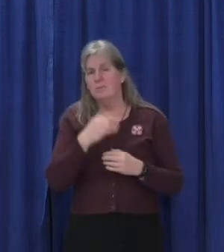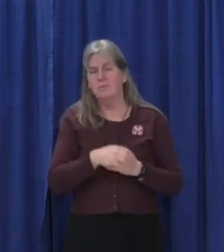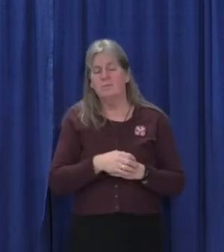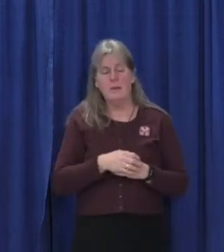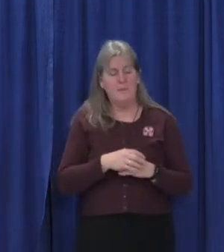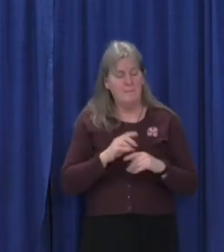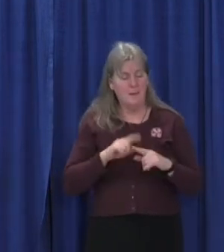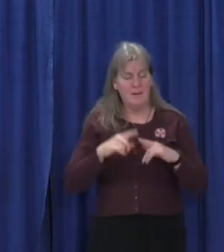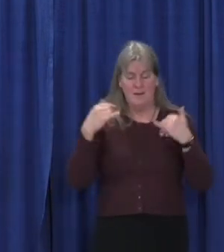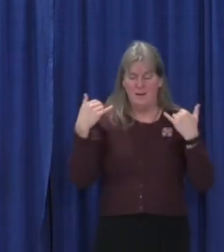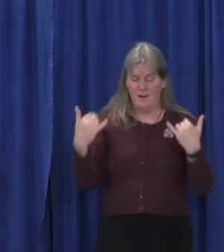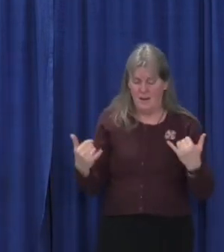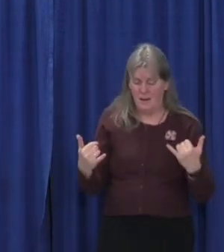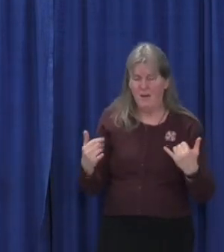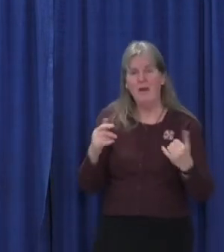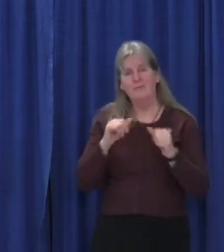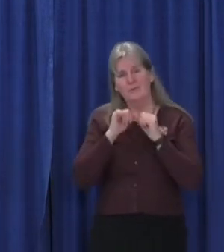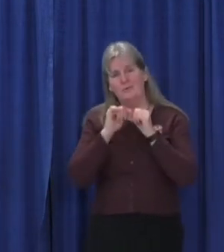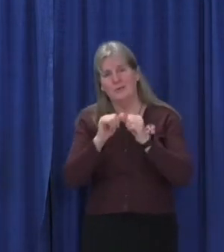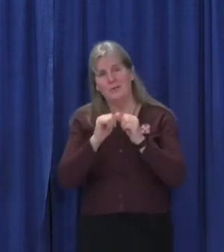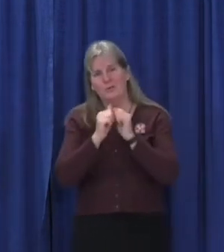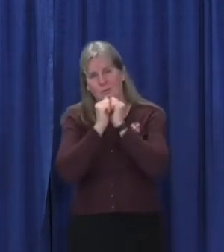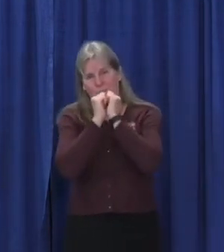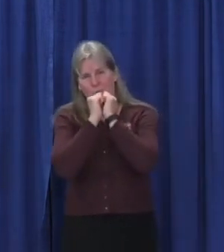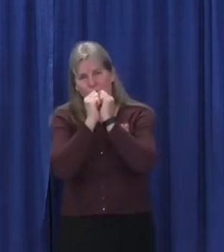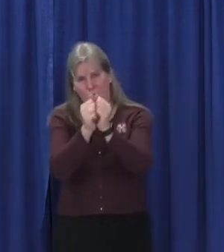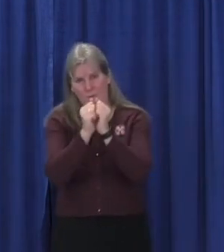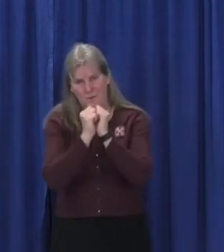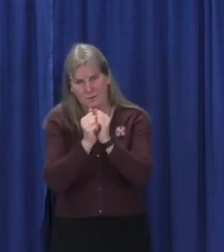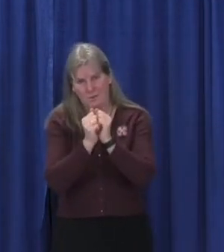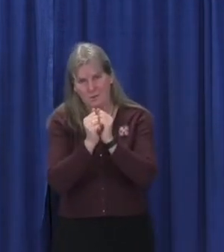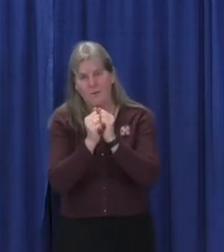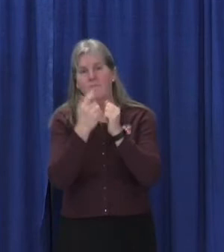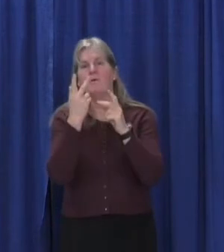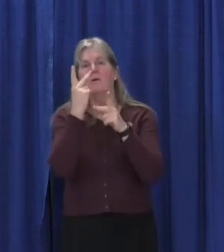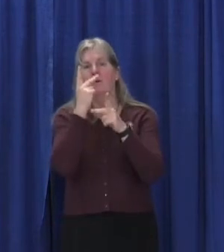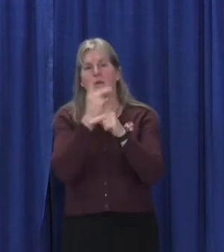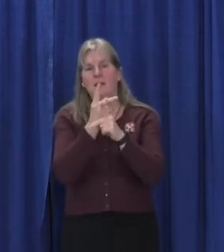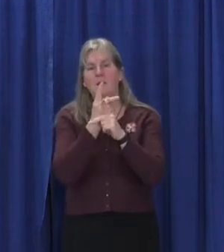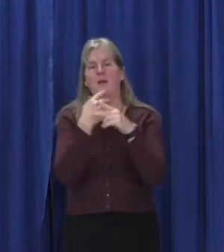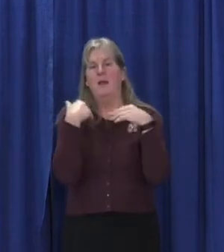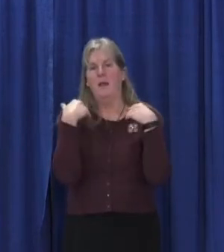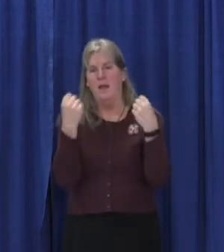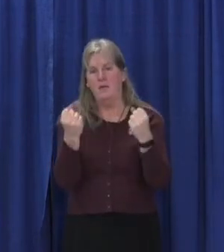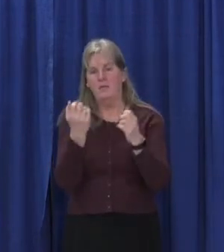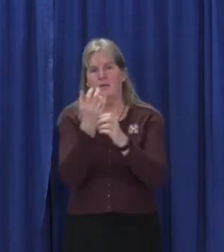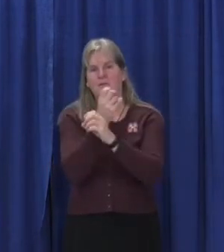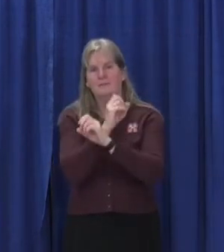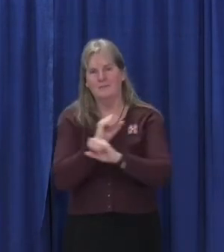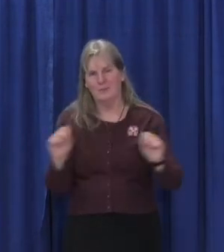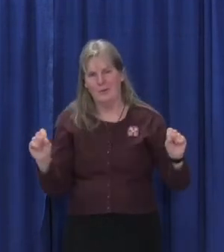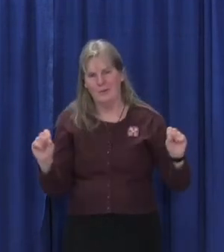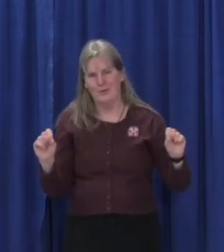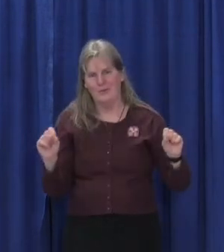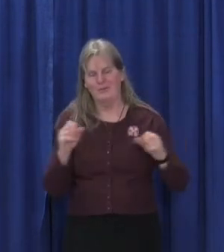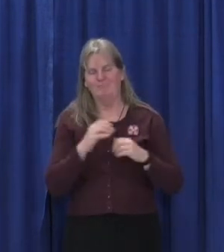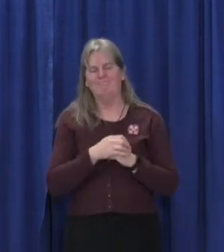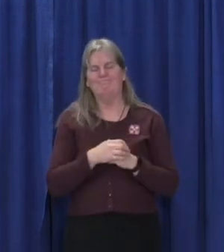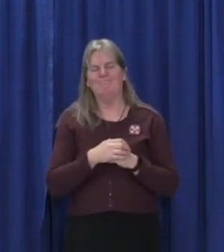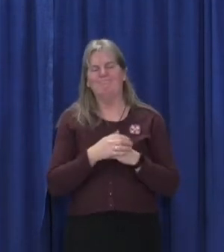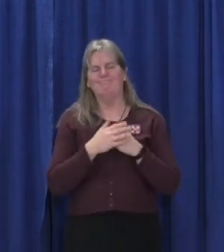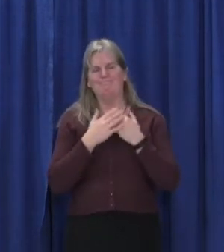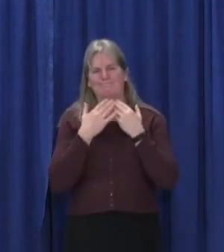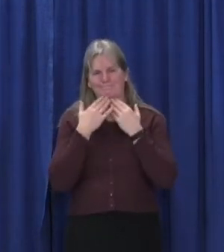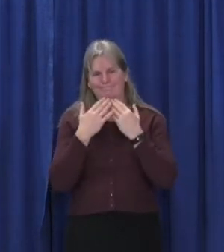need to do now is to continue our effort together to keep our community healthy and strong. Shoni Tan, Gunal Chish,